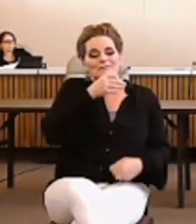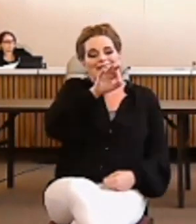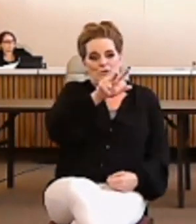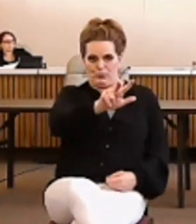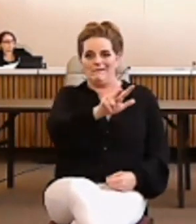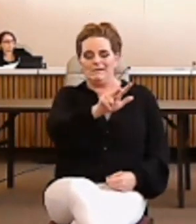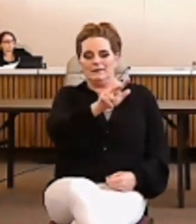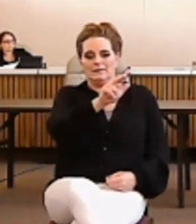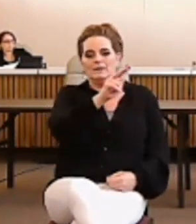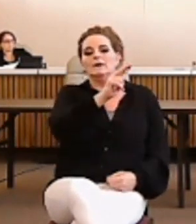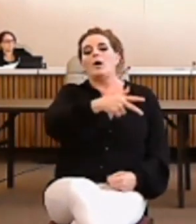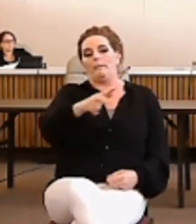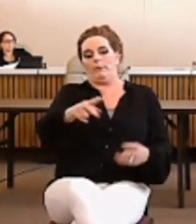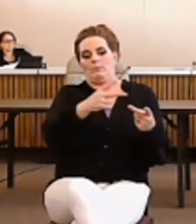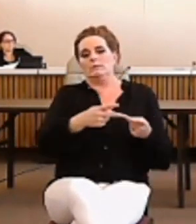on the plans.